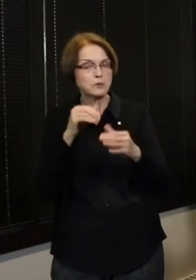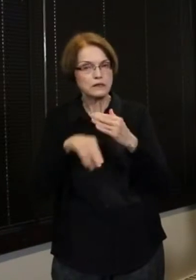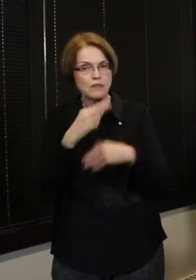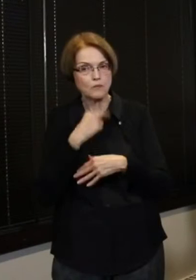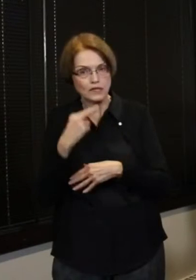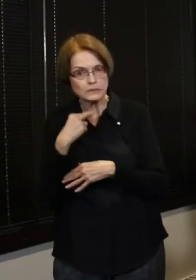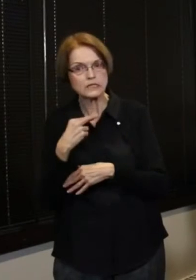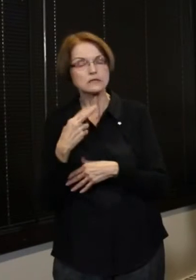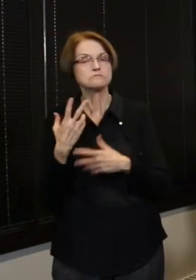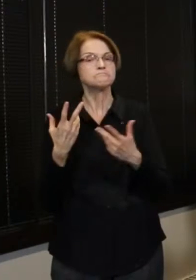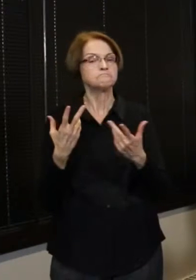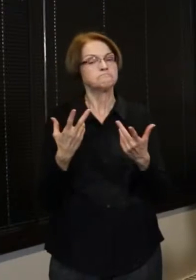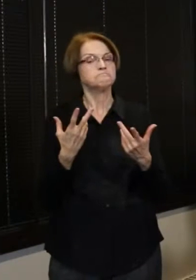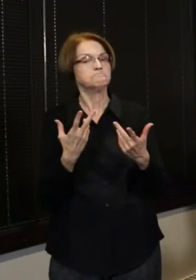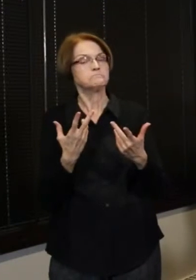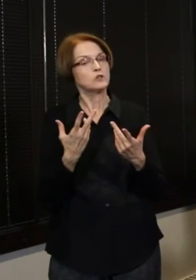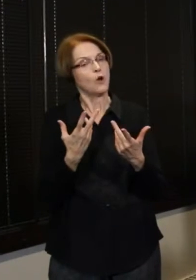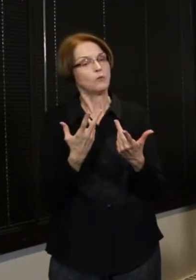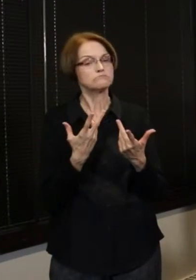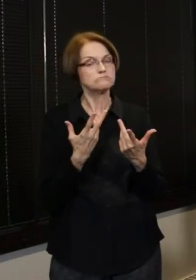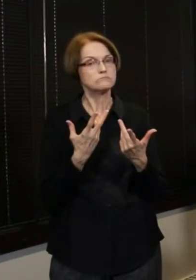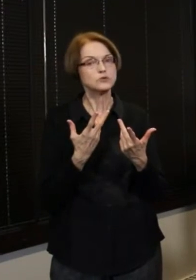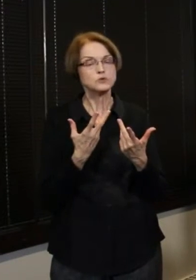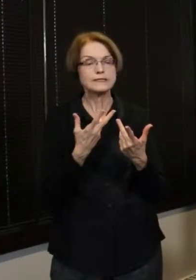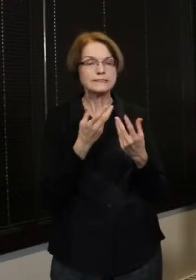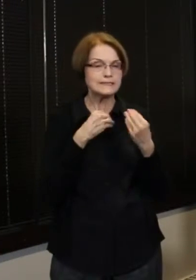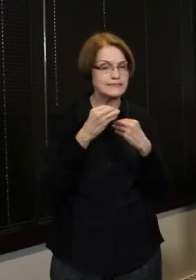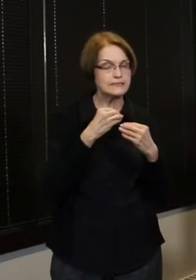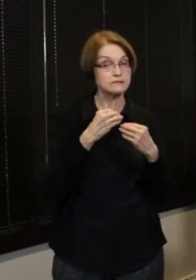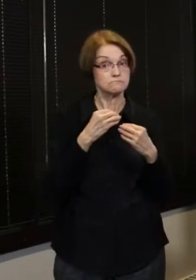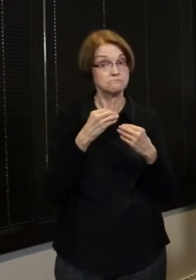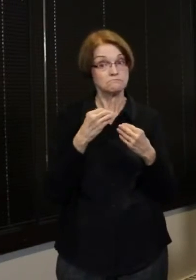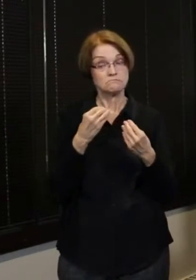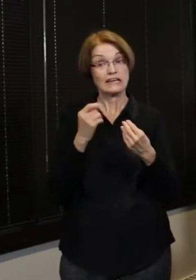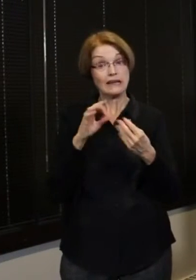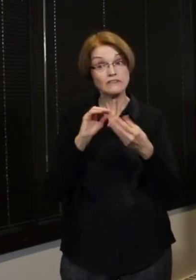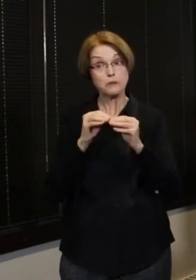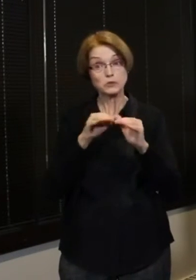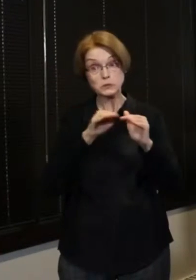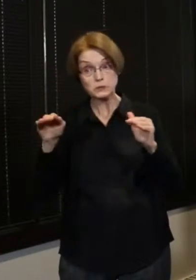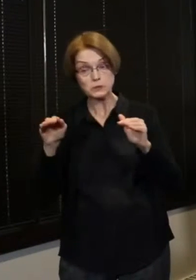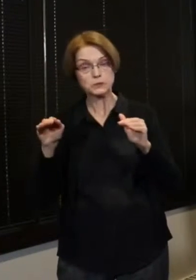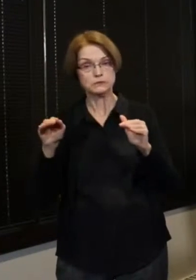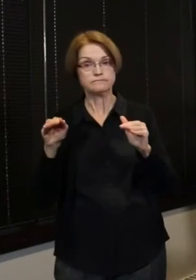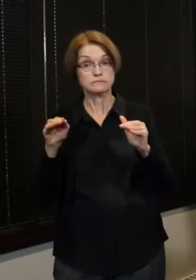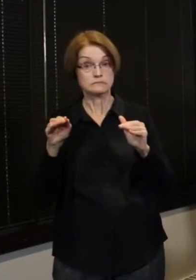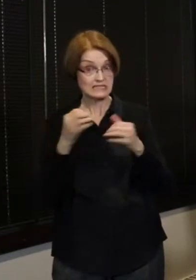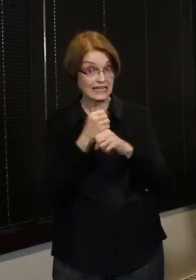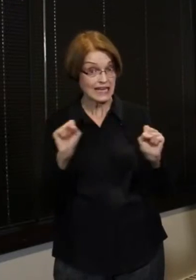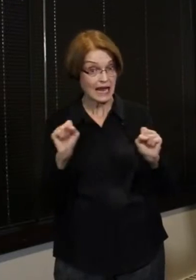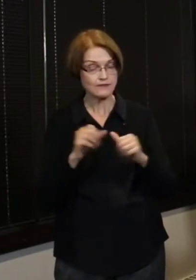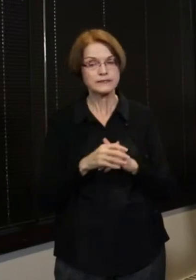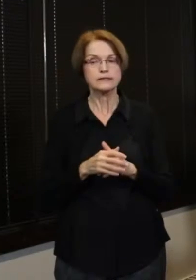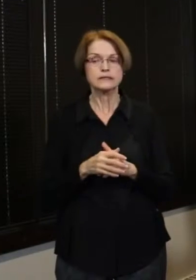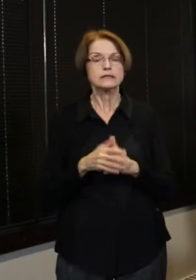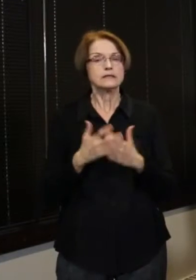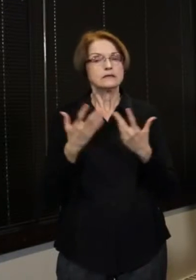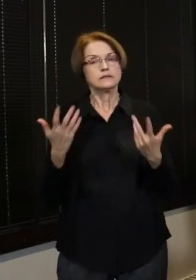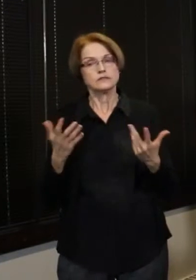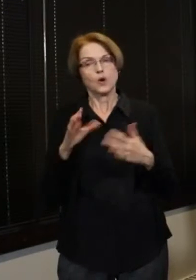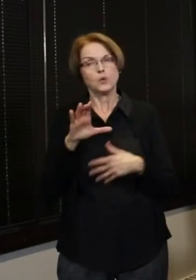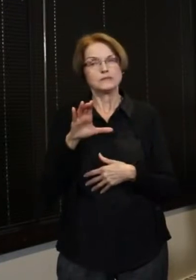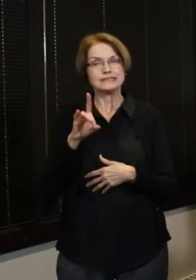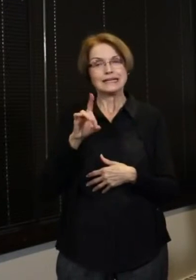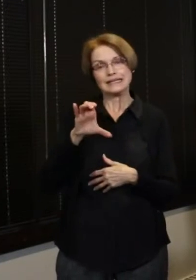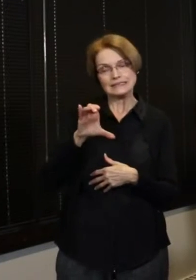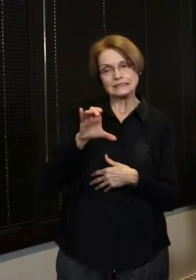safe? Well, I think we'll have to keep our eye on the data. So, as the CDC has